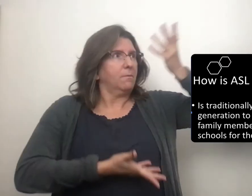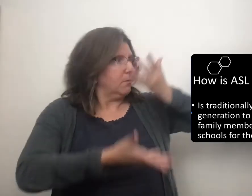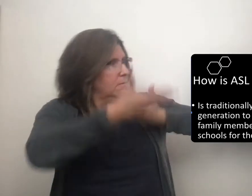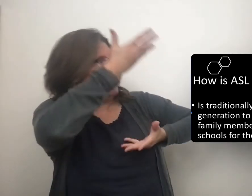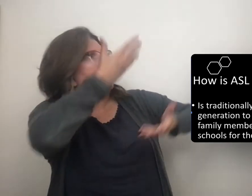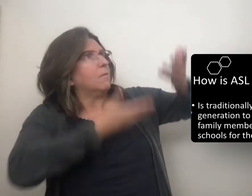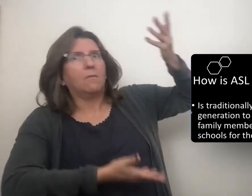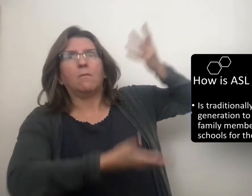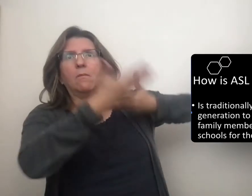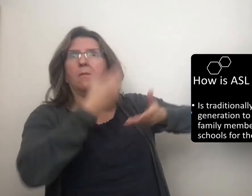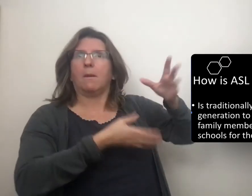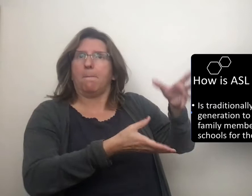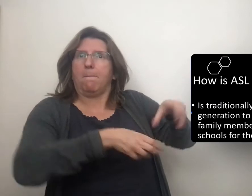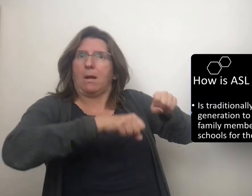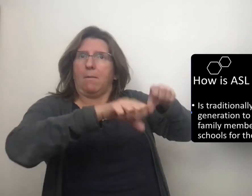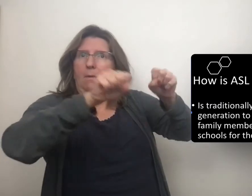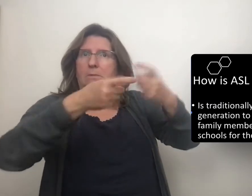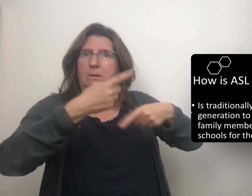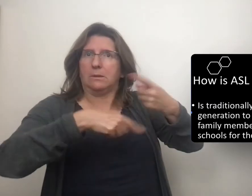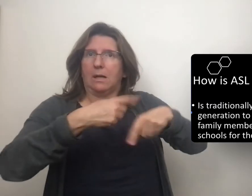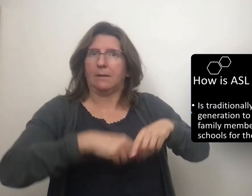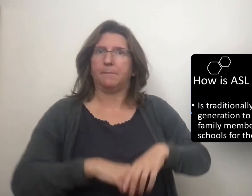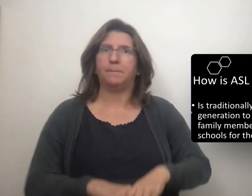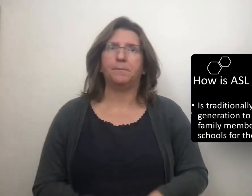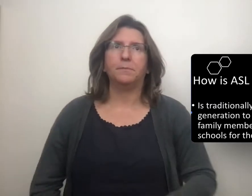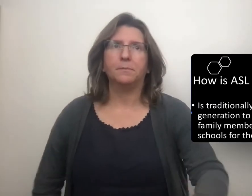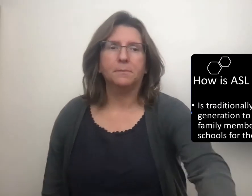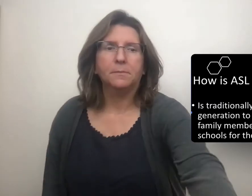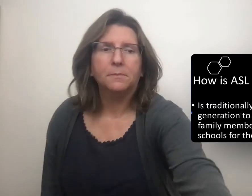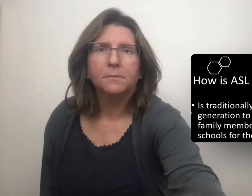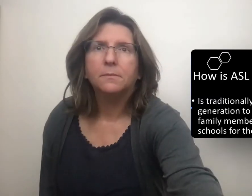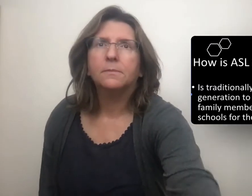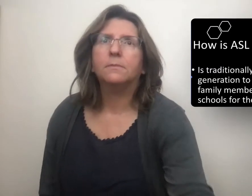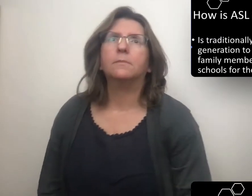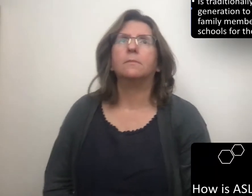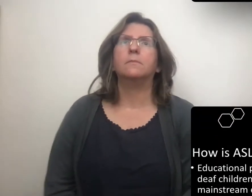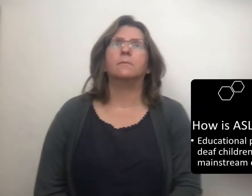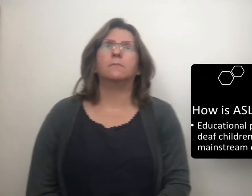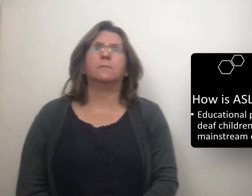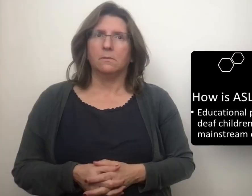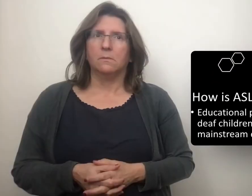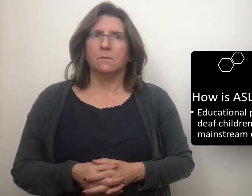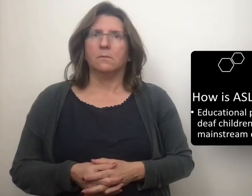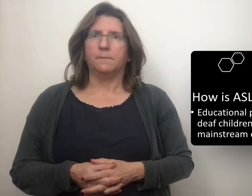deaf students who came to the school for the deaf from hearing non-signing families.